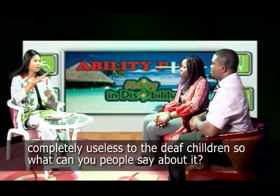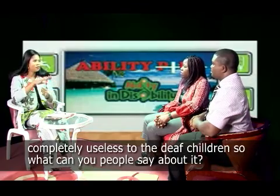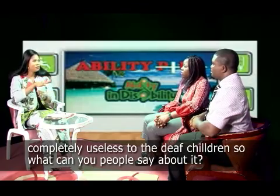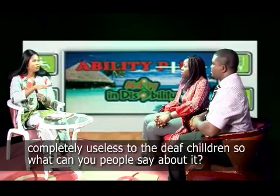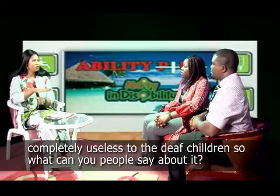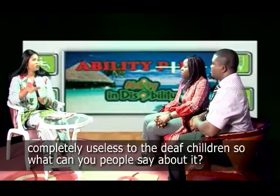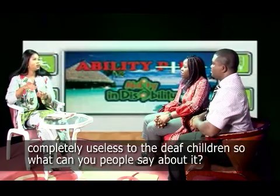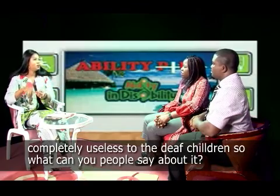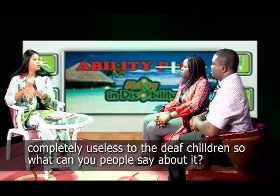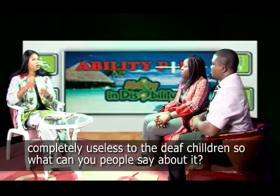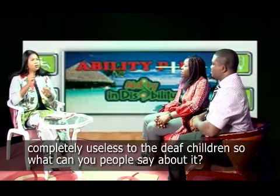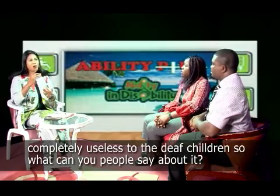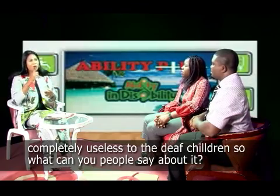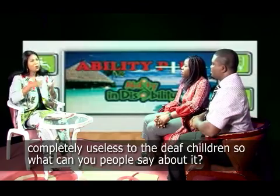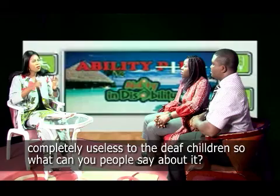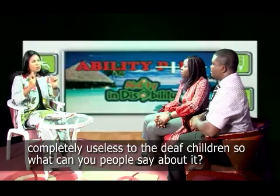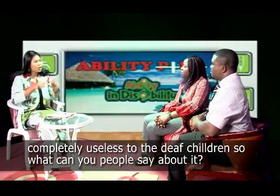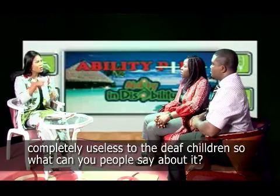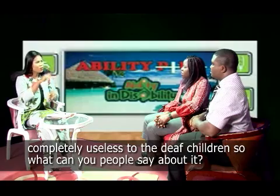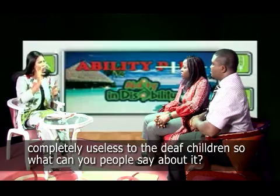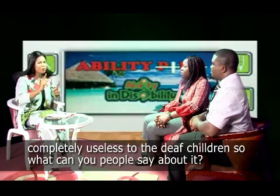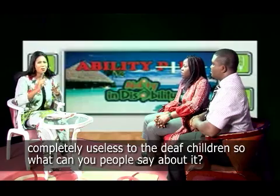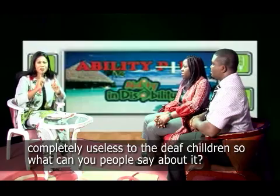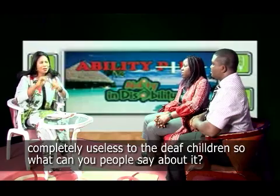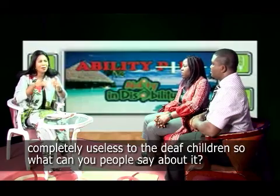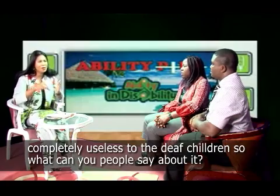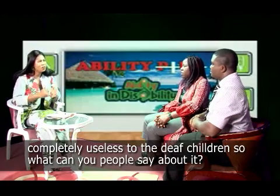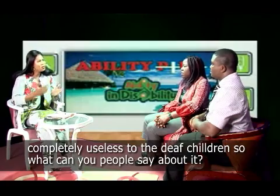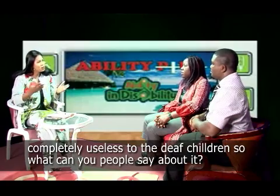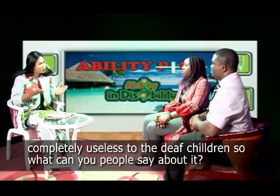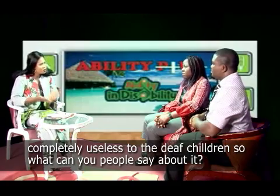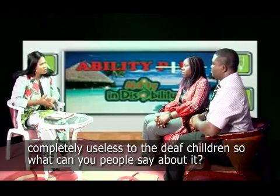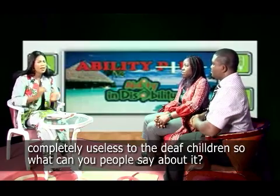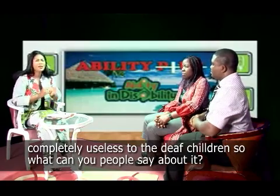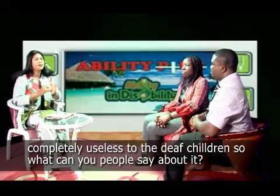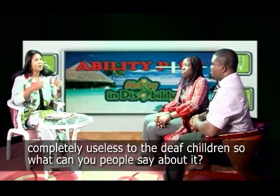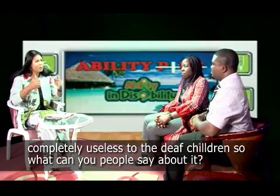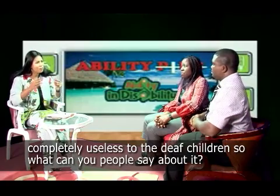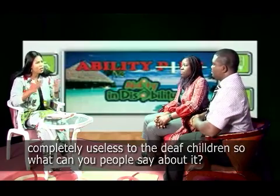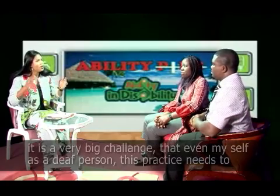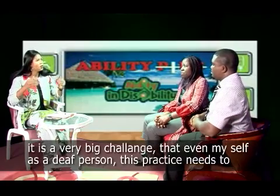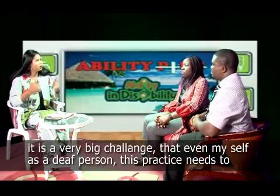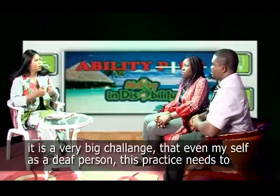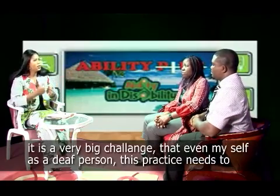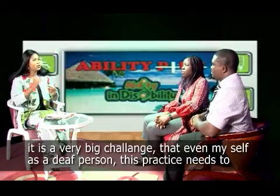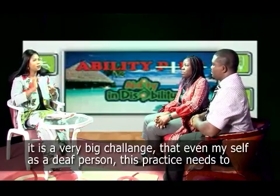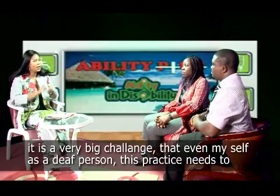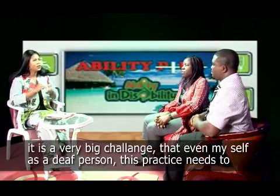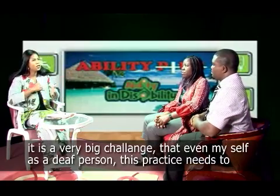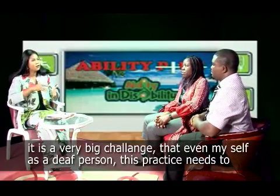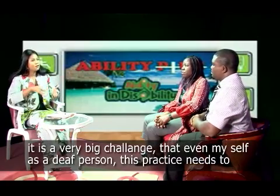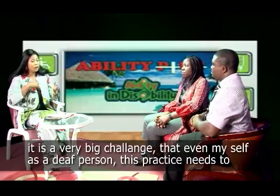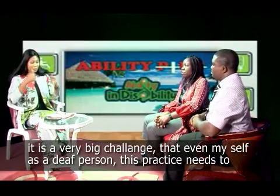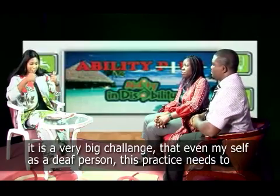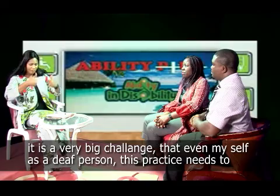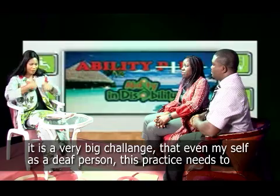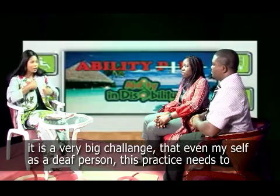useless to the deaf children. So what can people say about it? It is a very big challenge